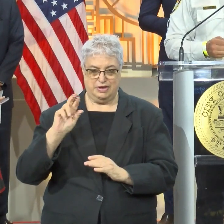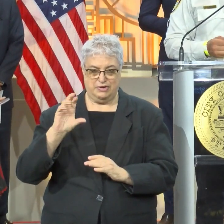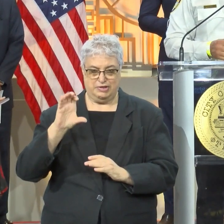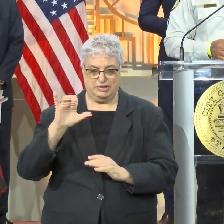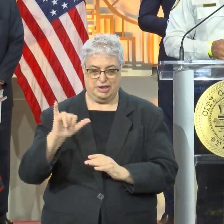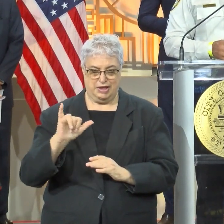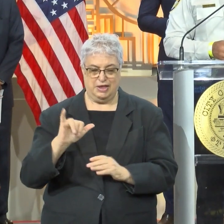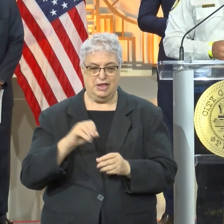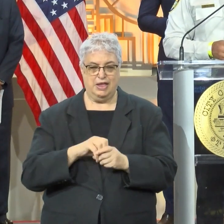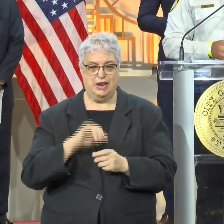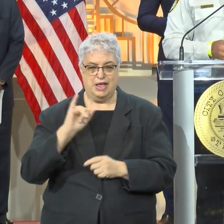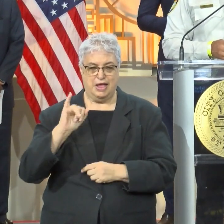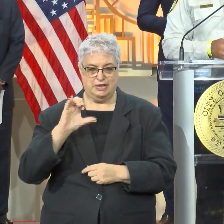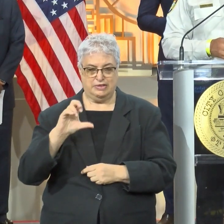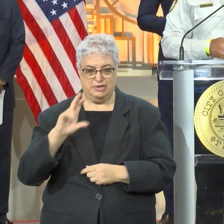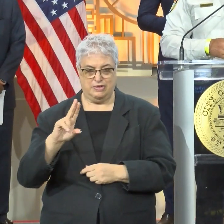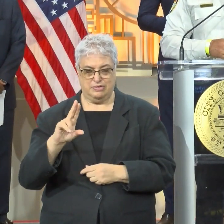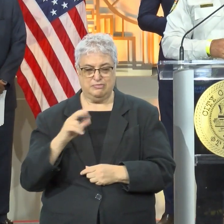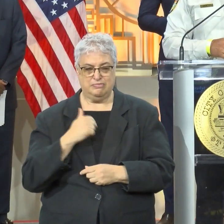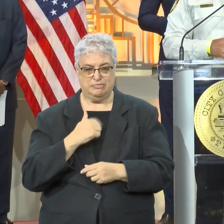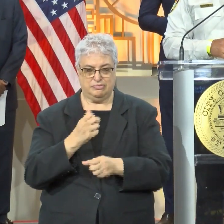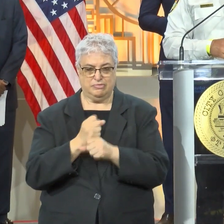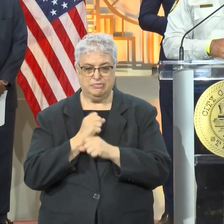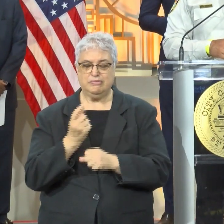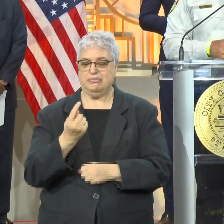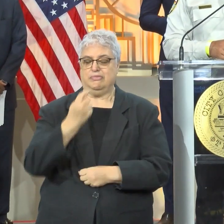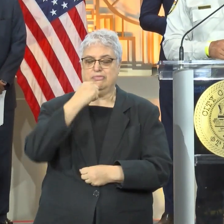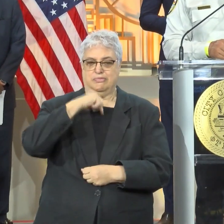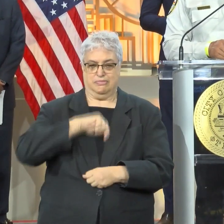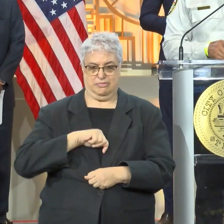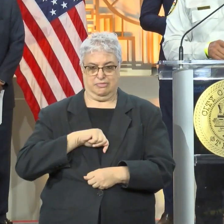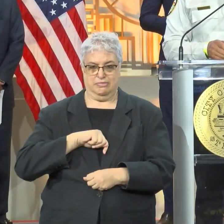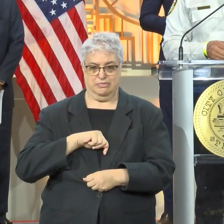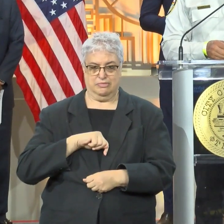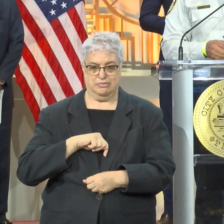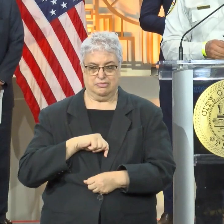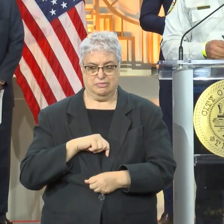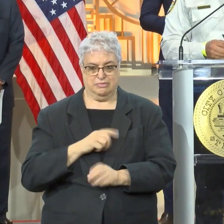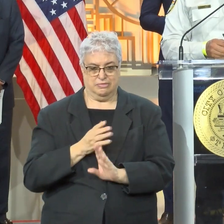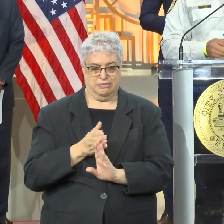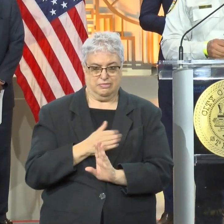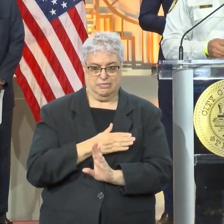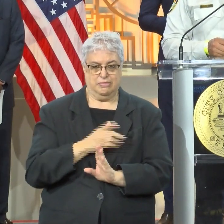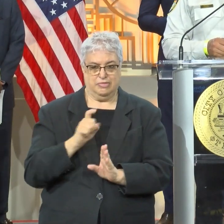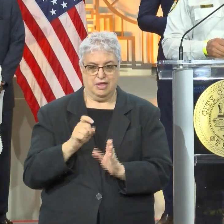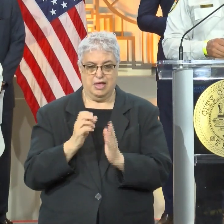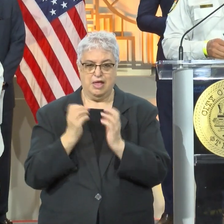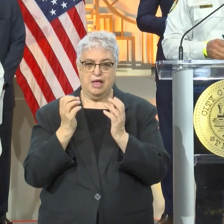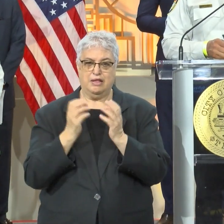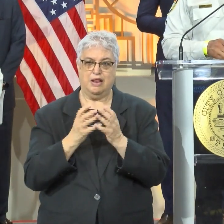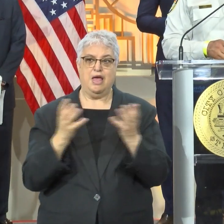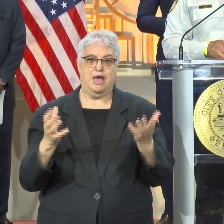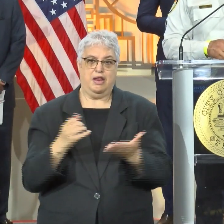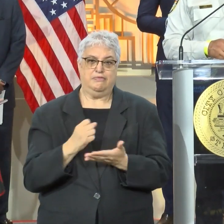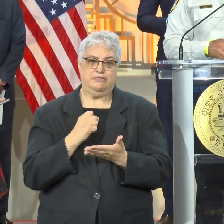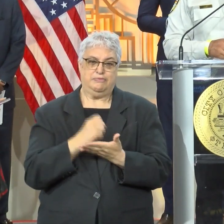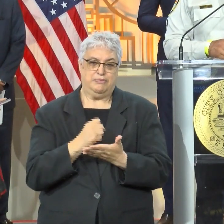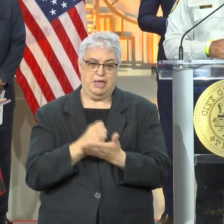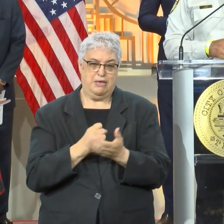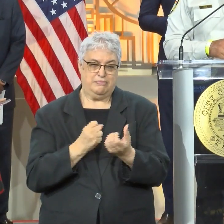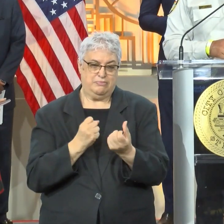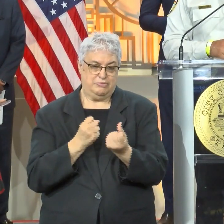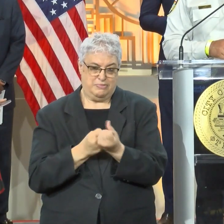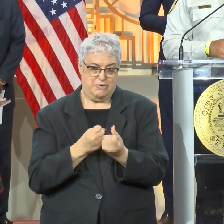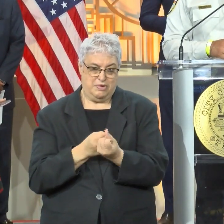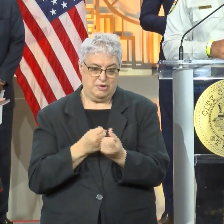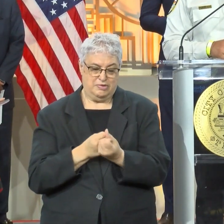unit. I received word that he was intubated earlier today. He's going to need a lot of prayers, a lot of support, but